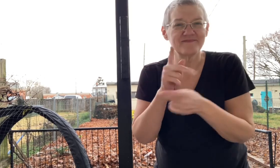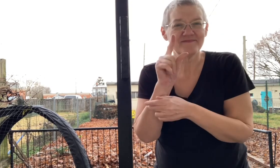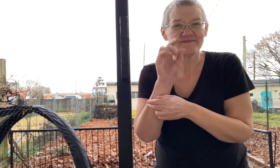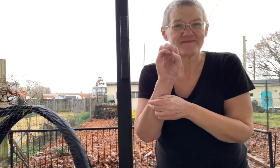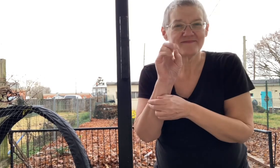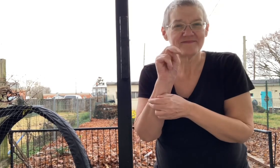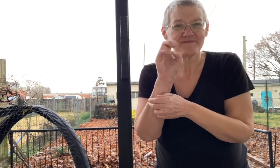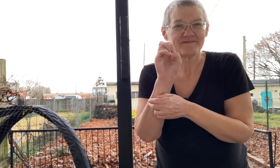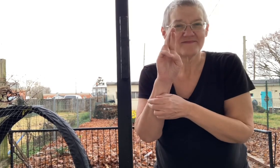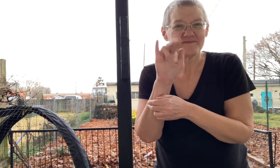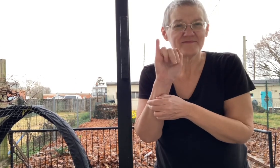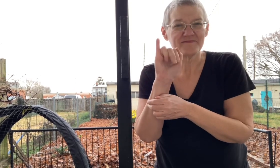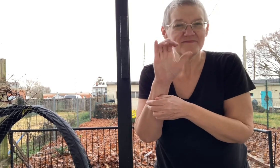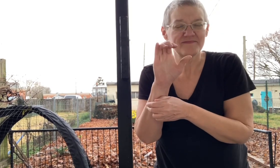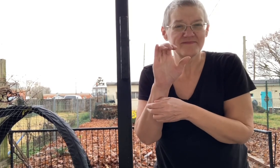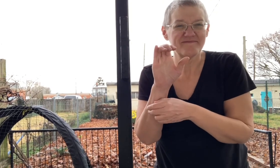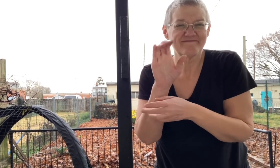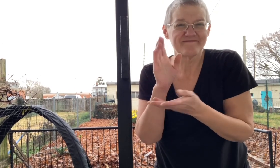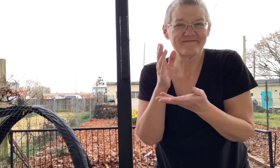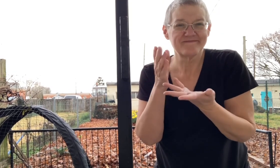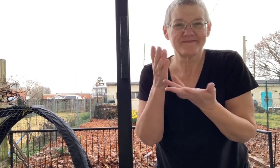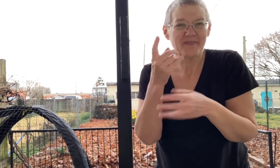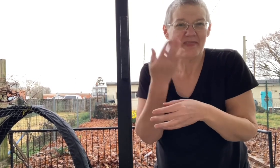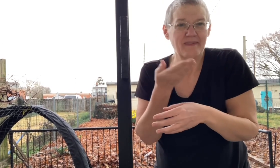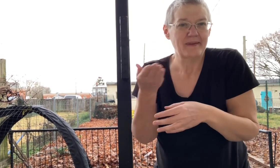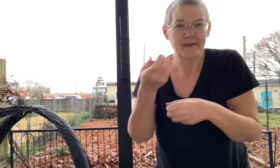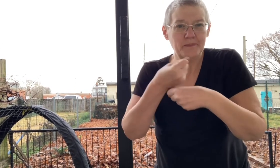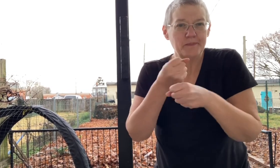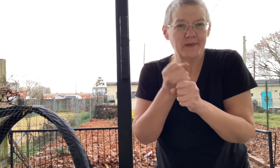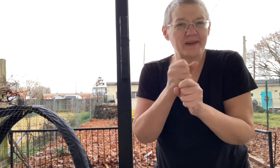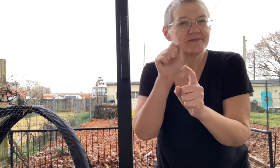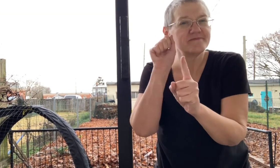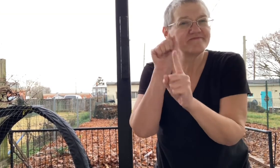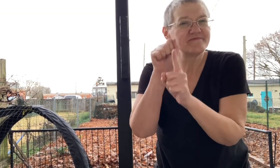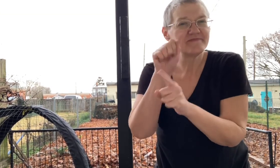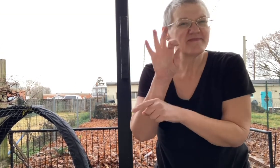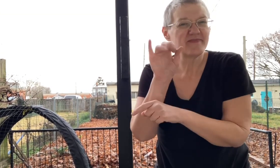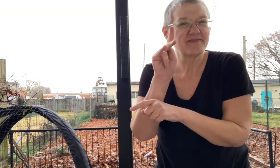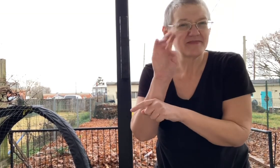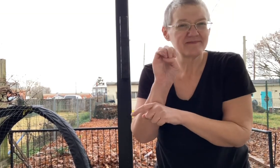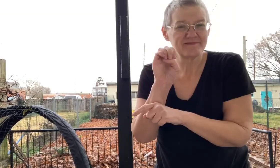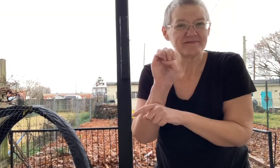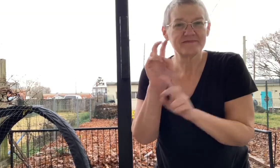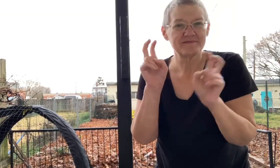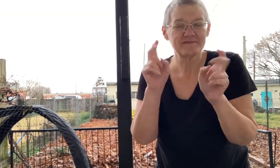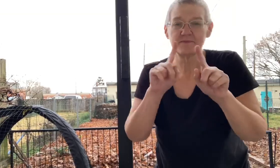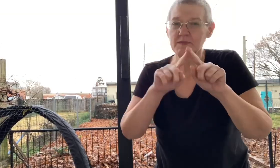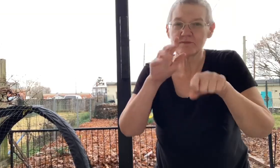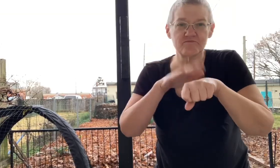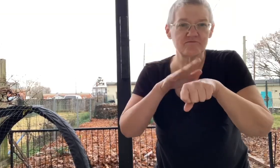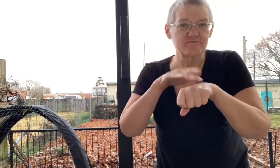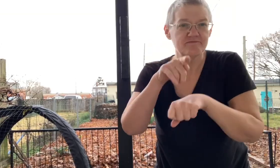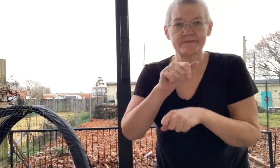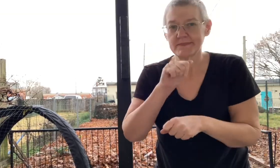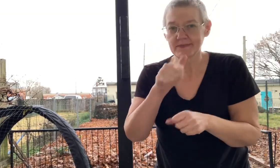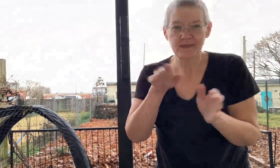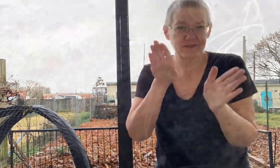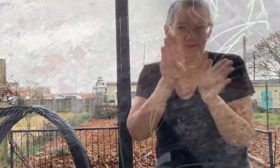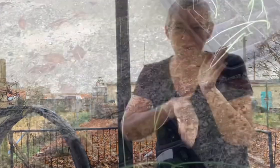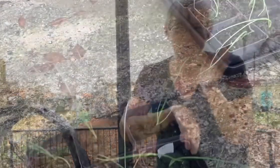this one that I bought is some kind of generic product, kind of a knockoff. But let me warn you,